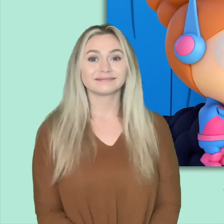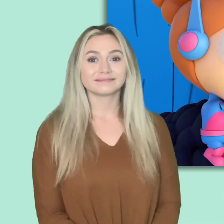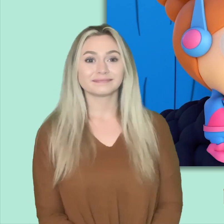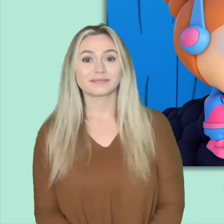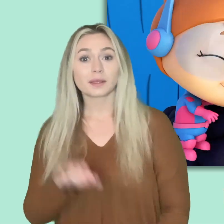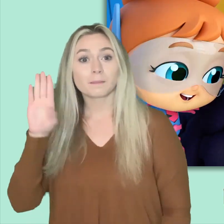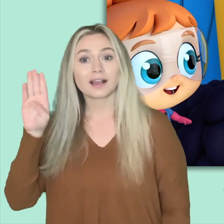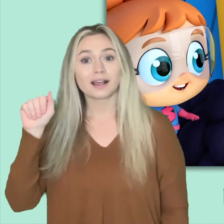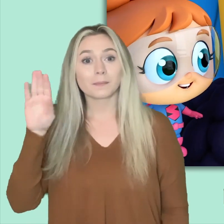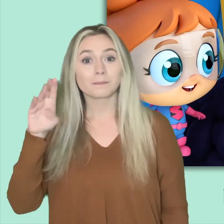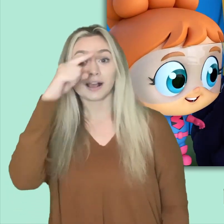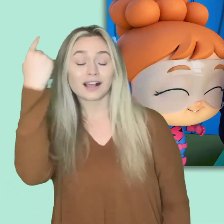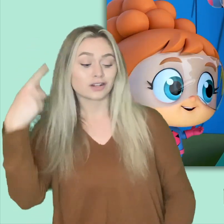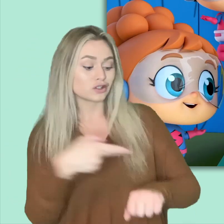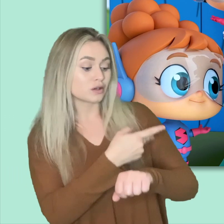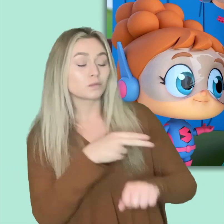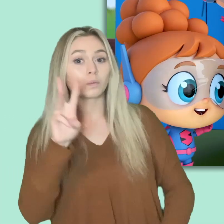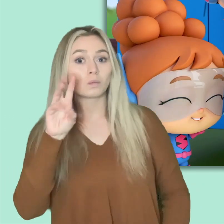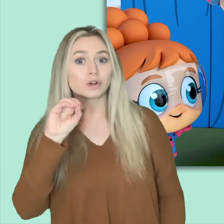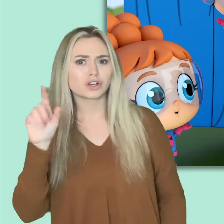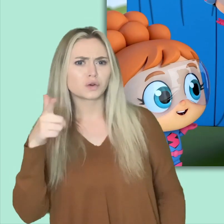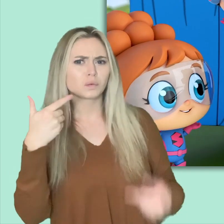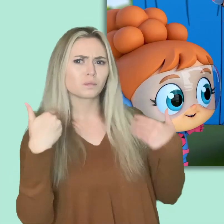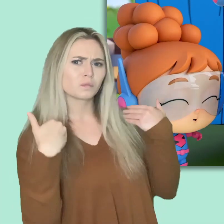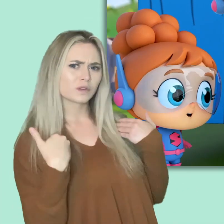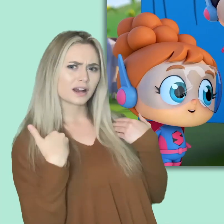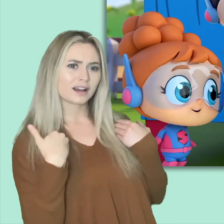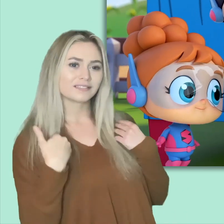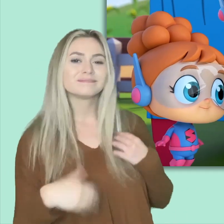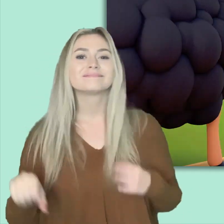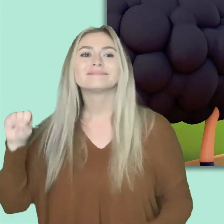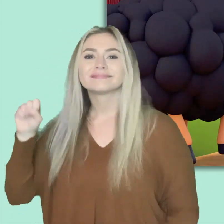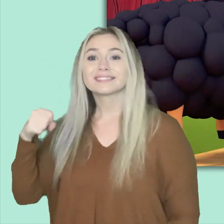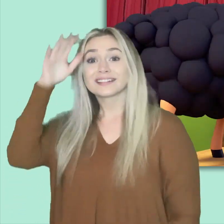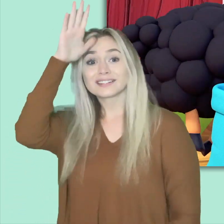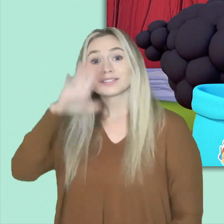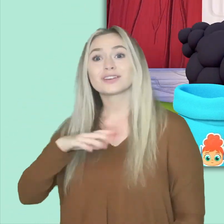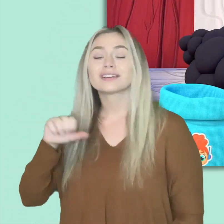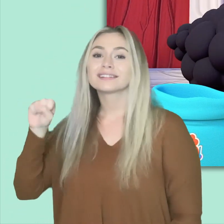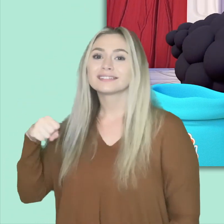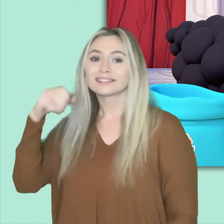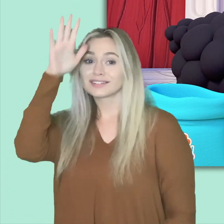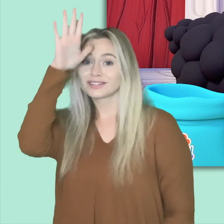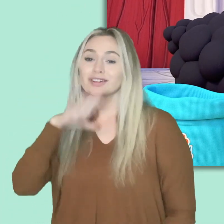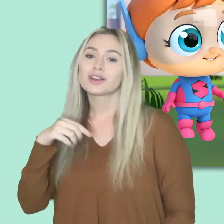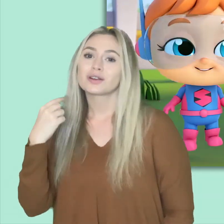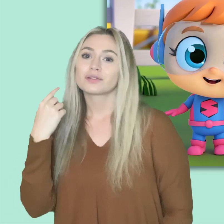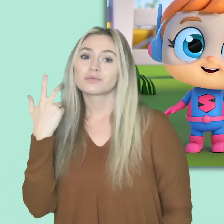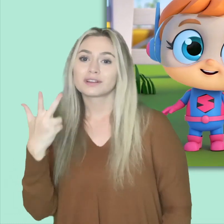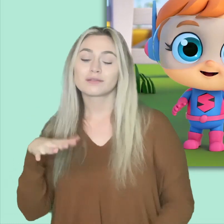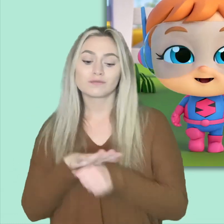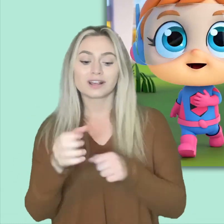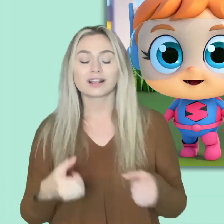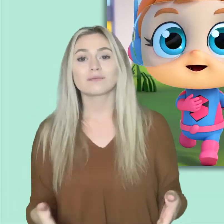The black sheep, have you any wool? Yes, sir, yes, sir